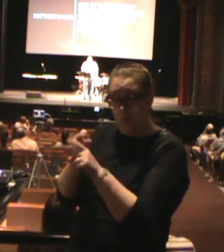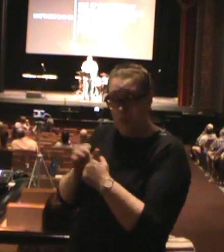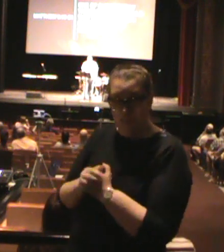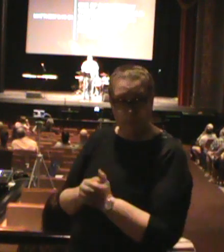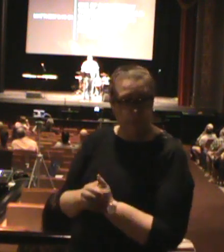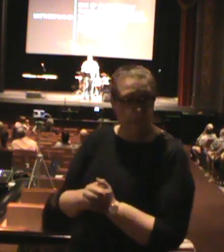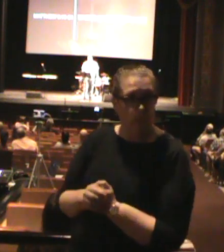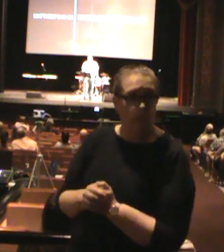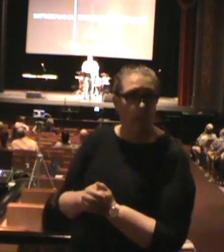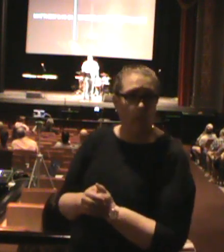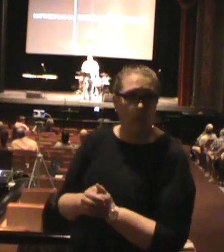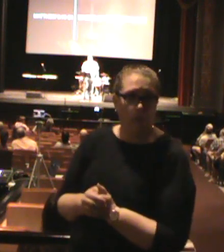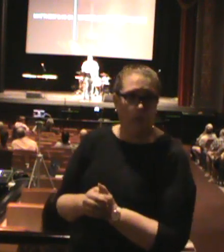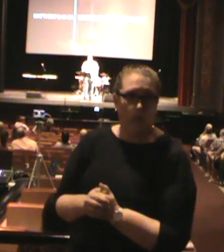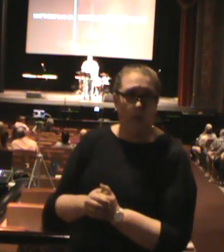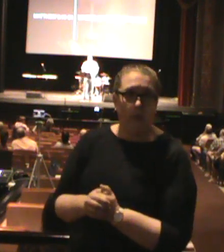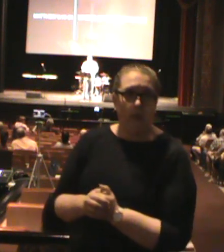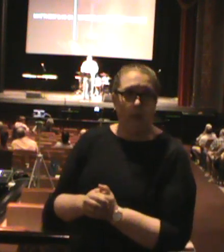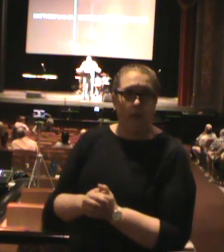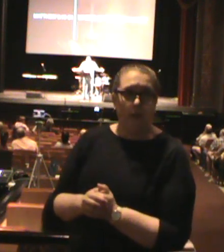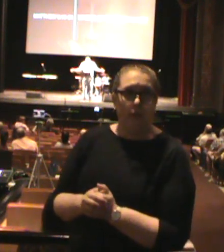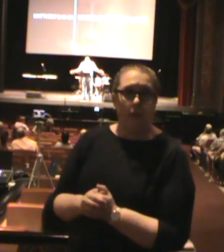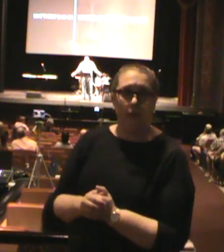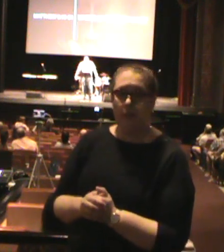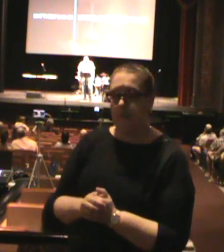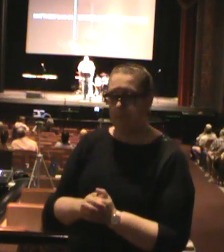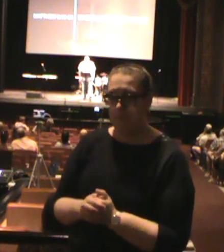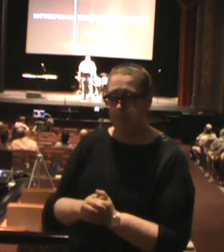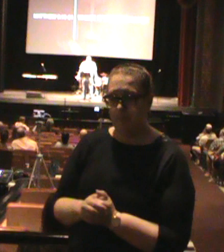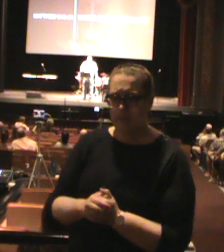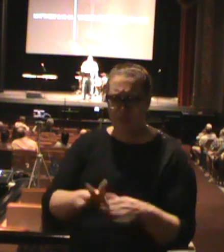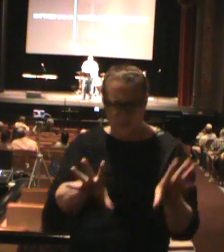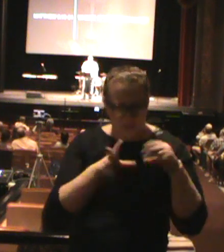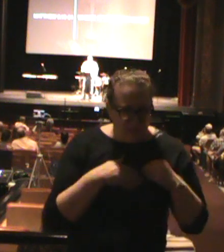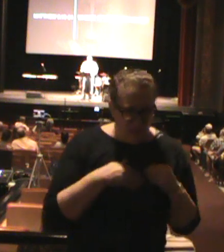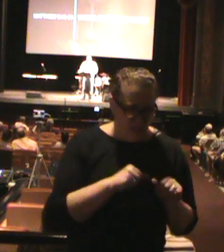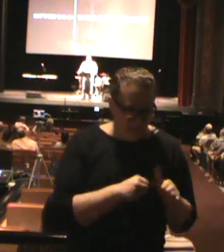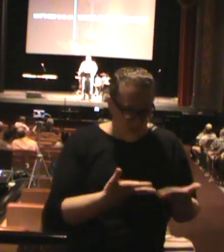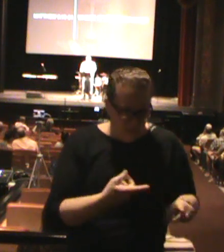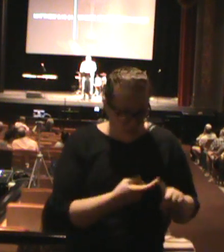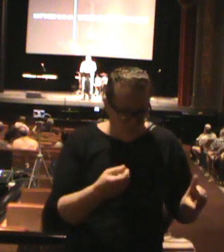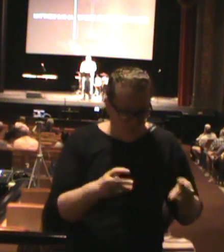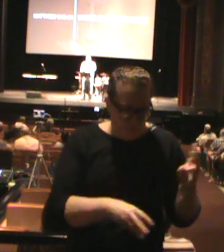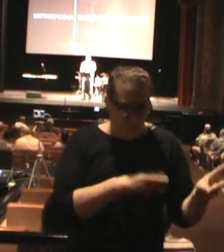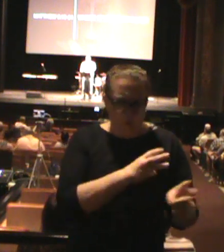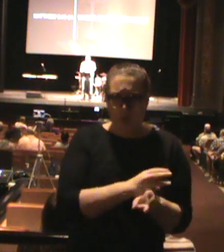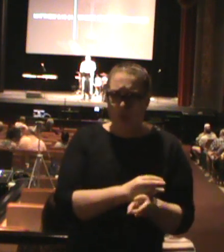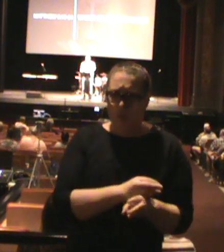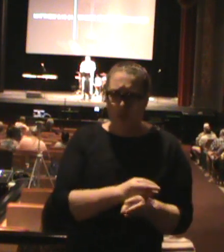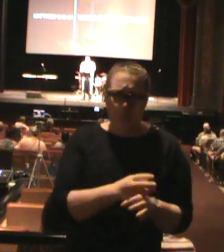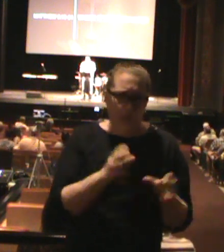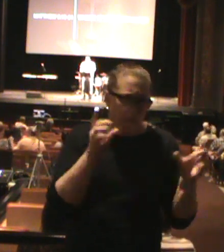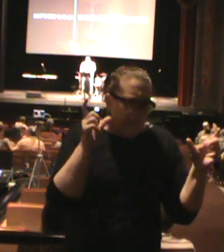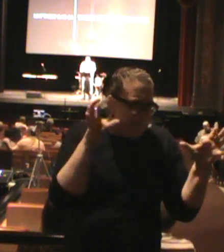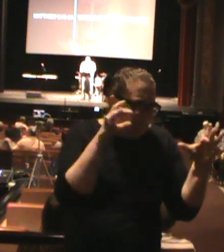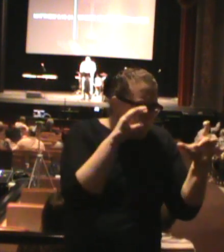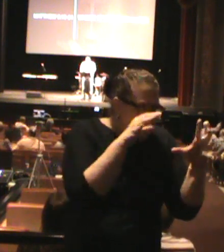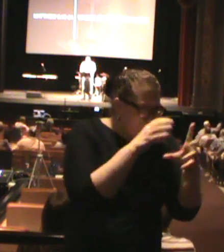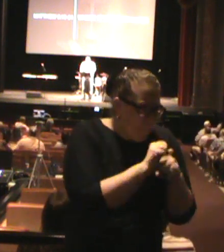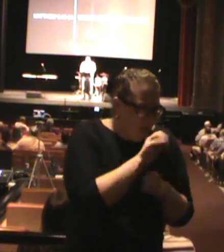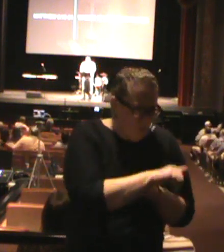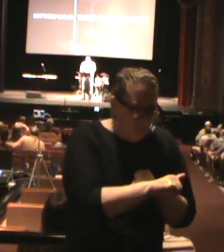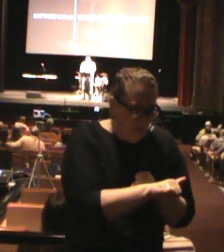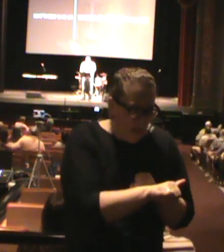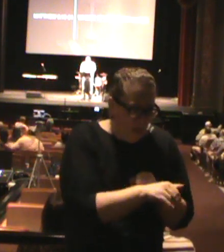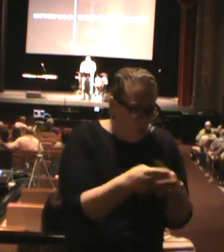in this world, you'll be completely absorbed in that, which is temporary, instead of things that are